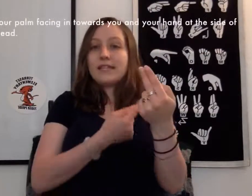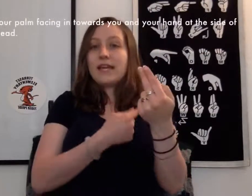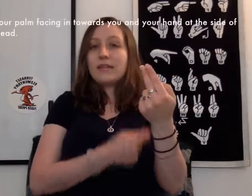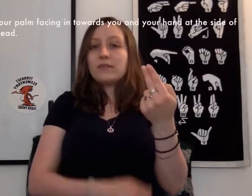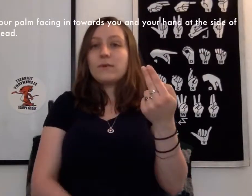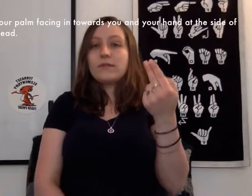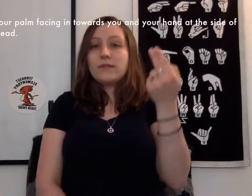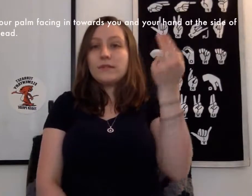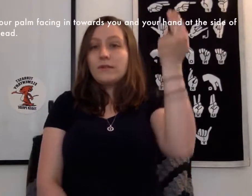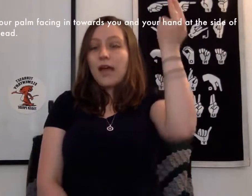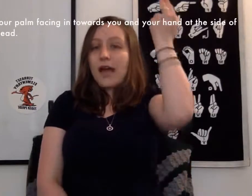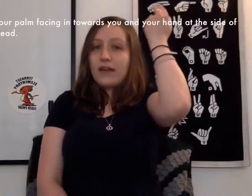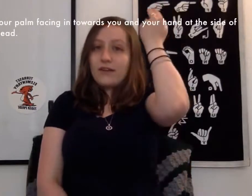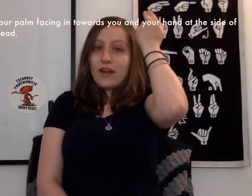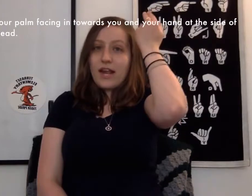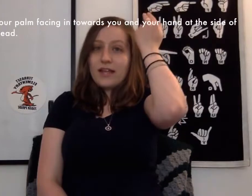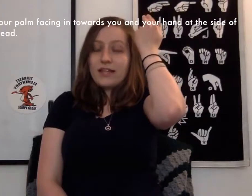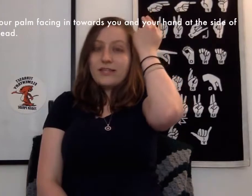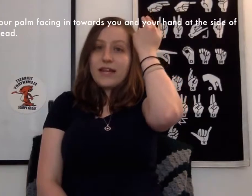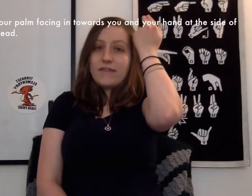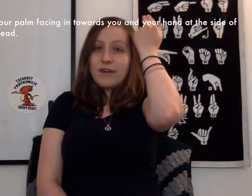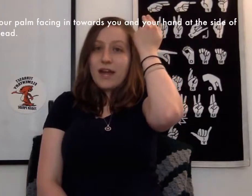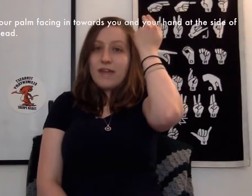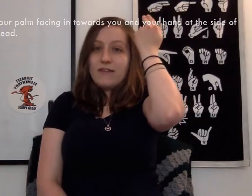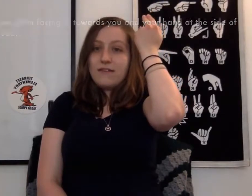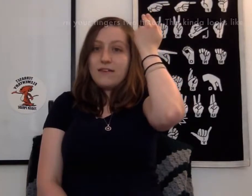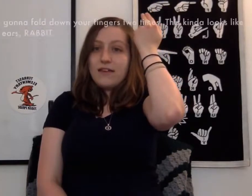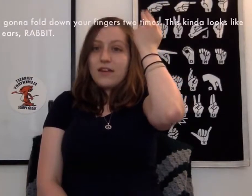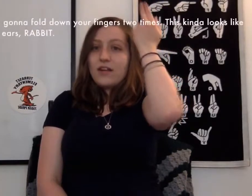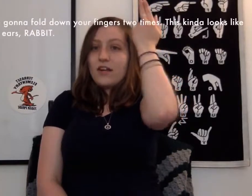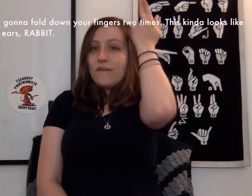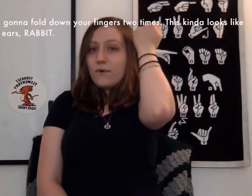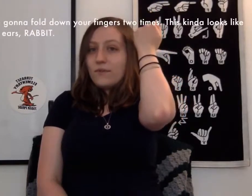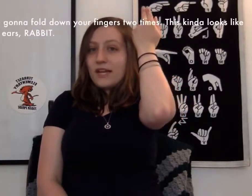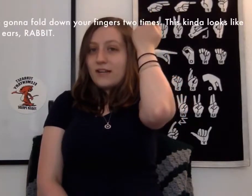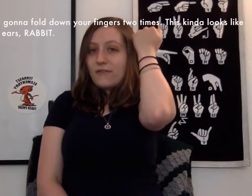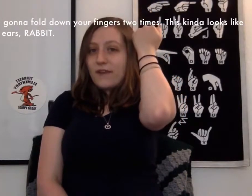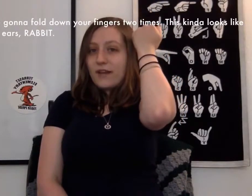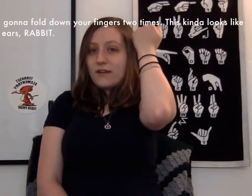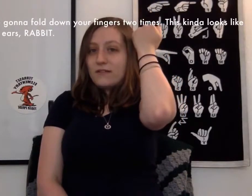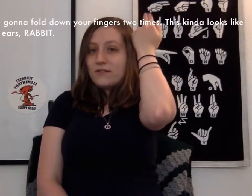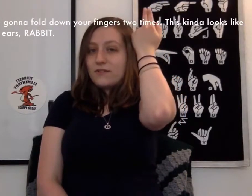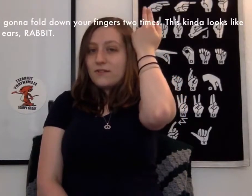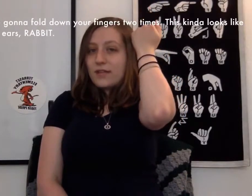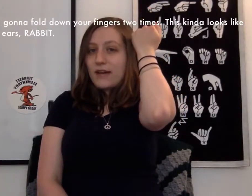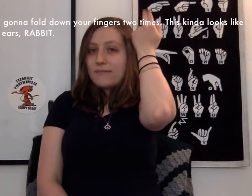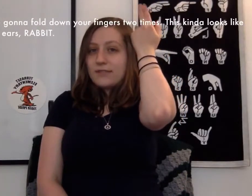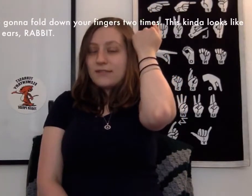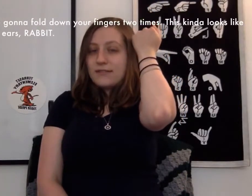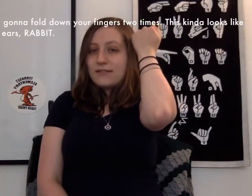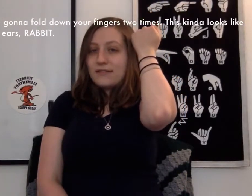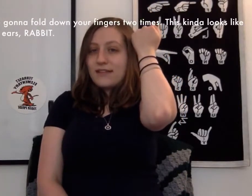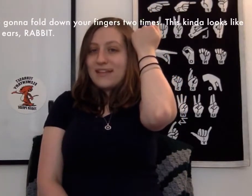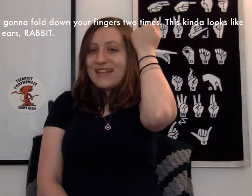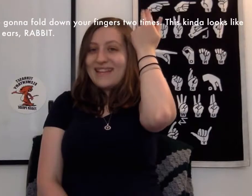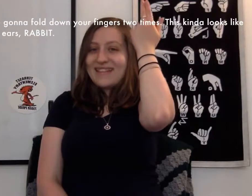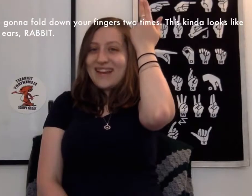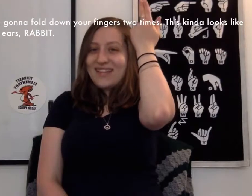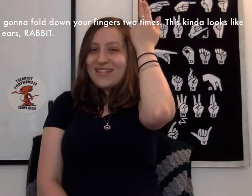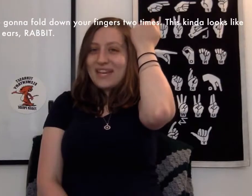in towards you and your hand at the side of your head. You're going to fold down your fingers 2 times. This kind of looks like